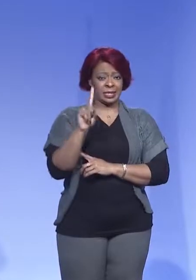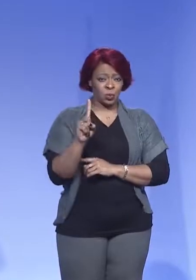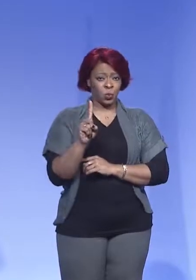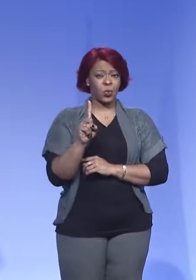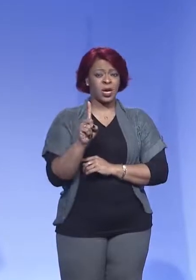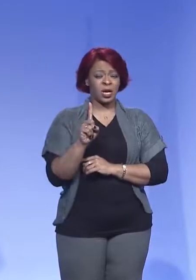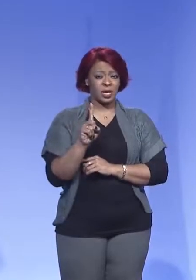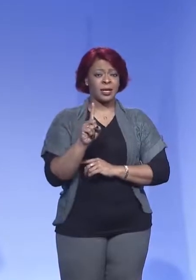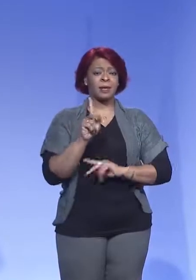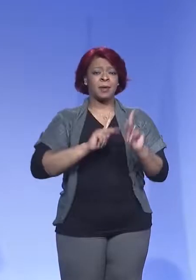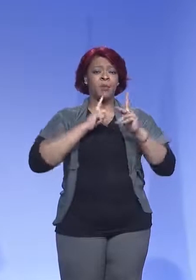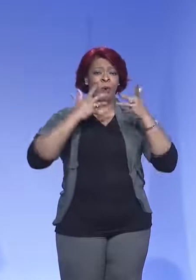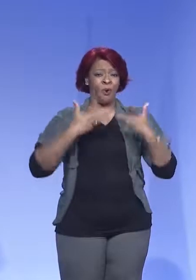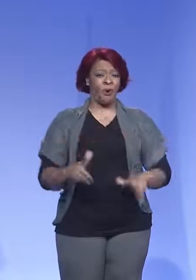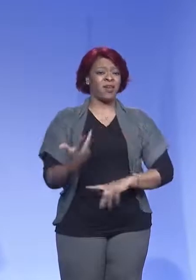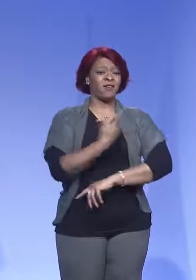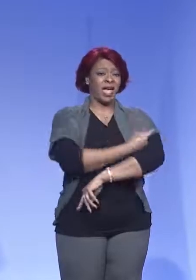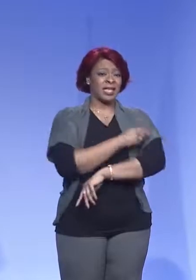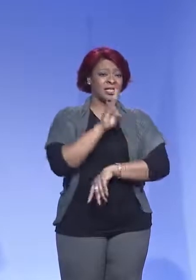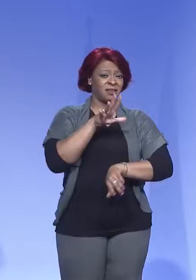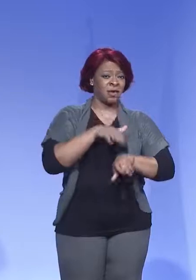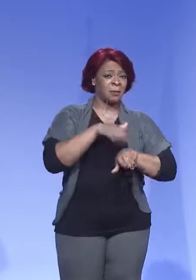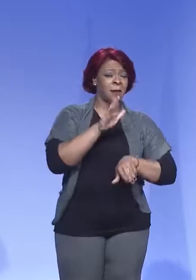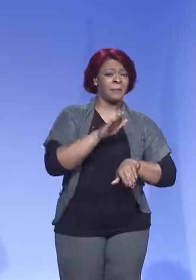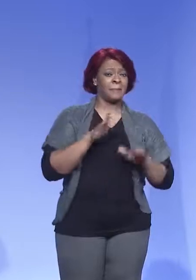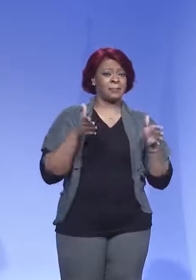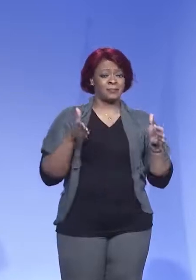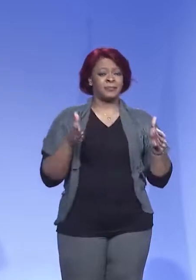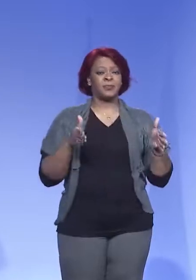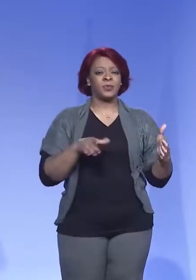13,161 vaccinations,